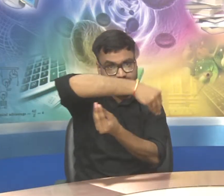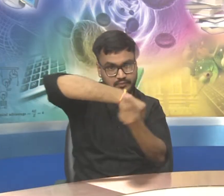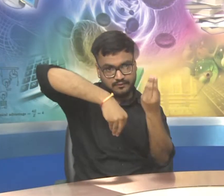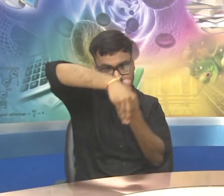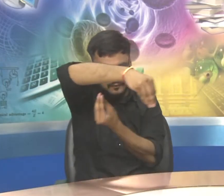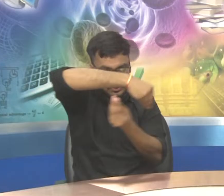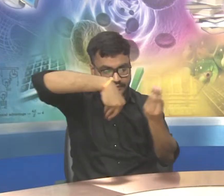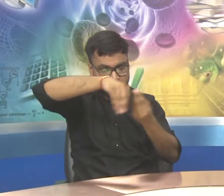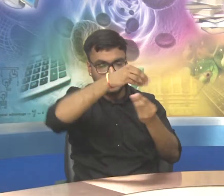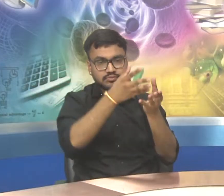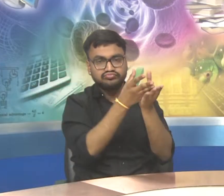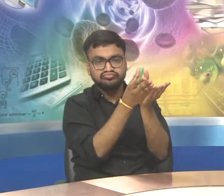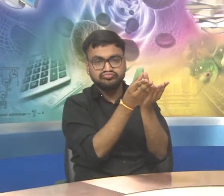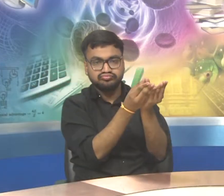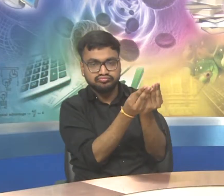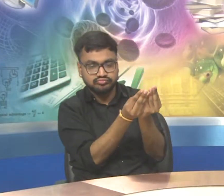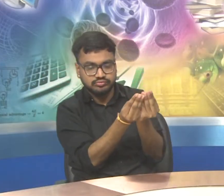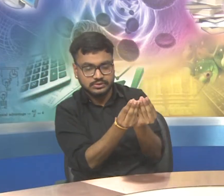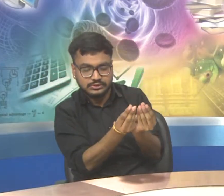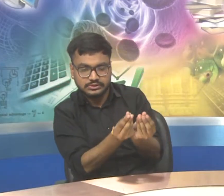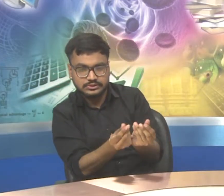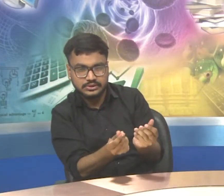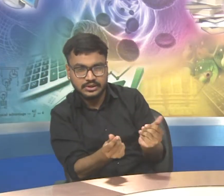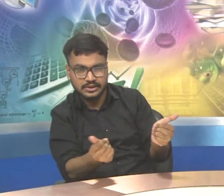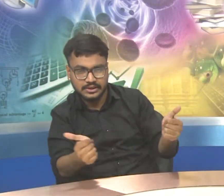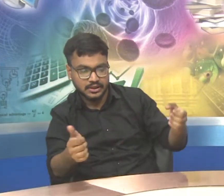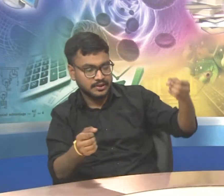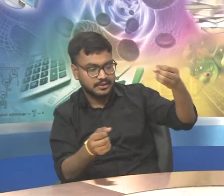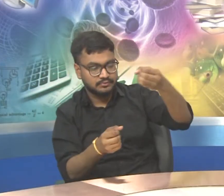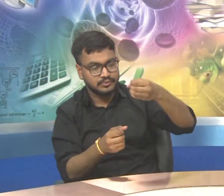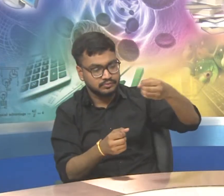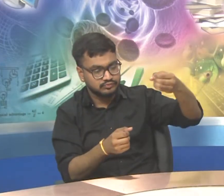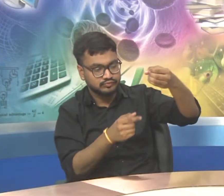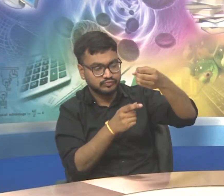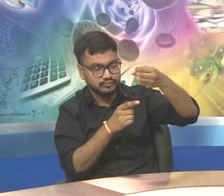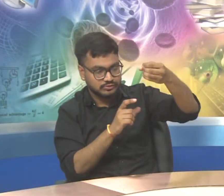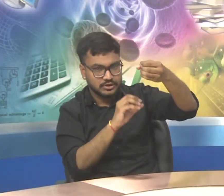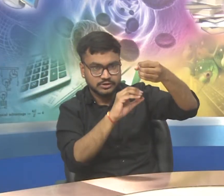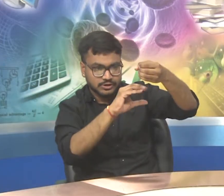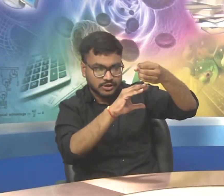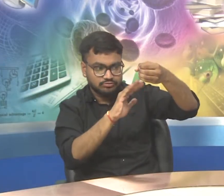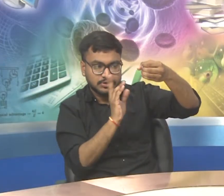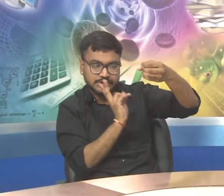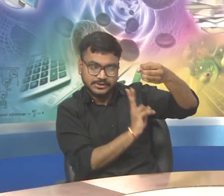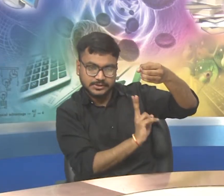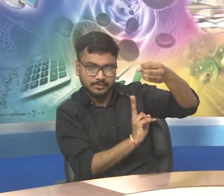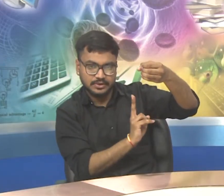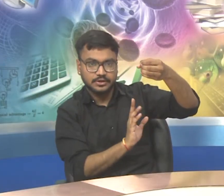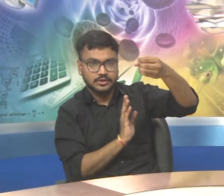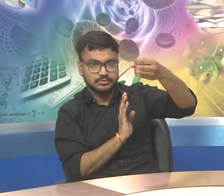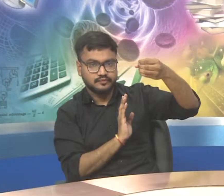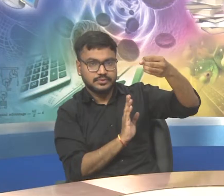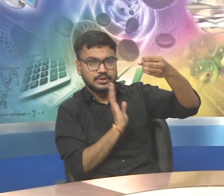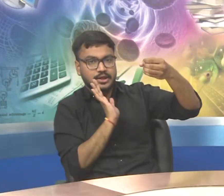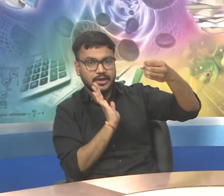And after adding, gently shake the container to dissolve all the sodium chloride.